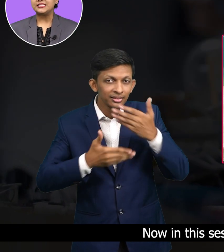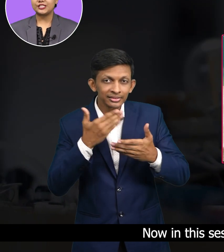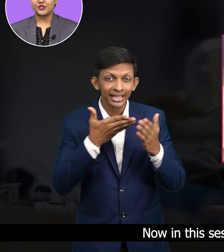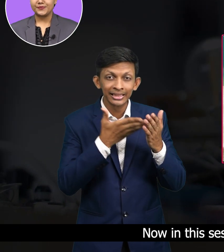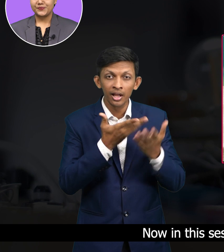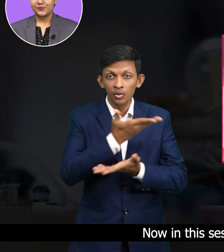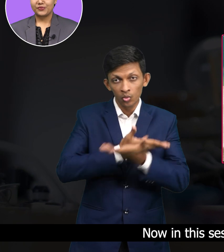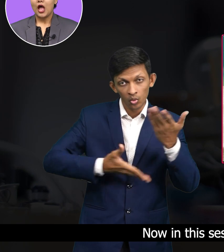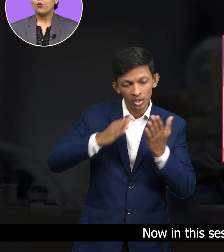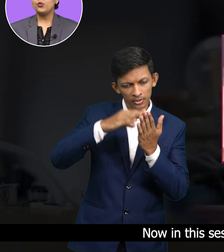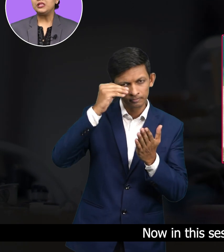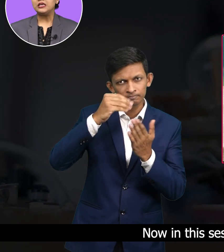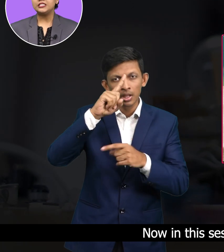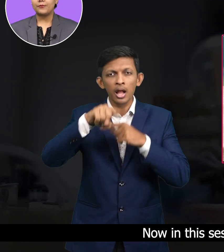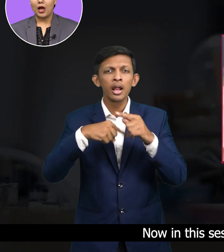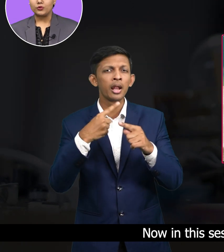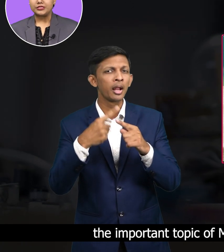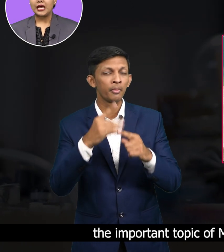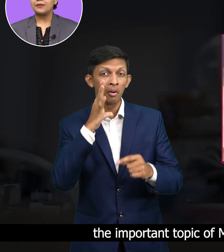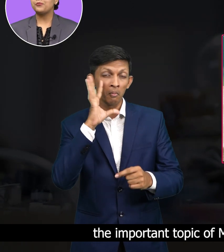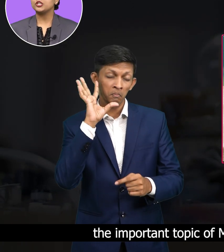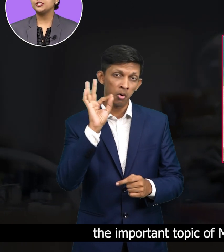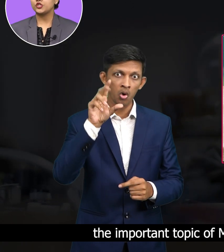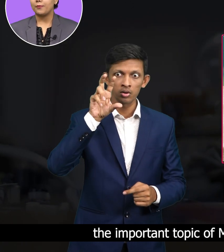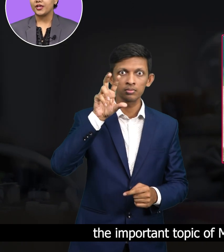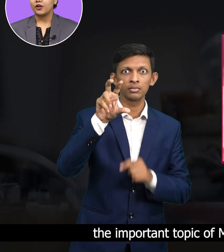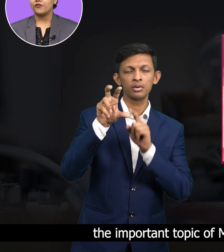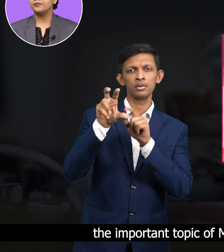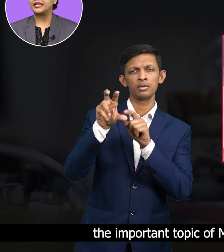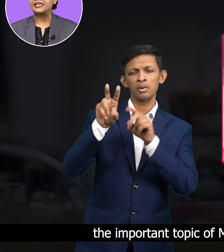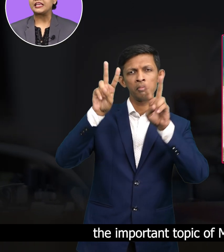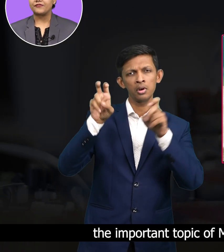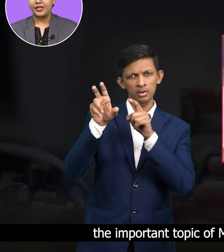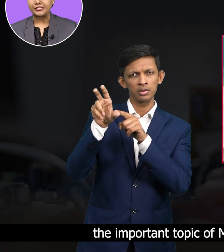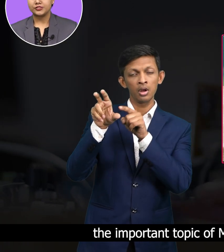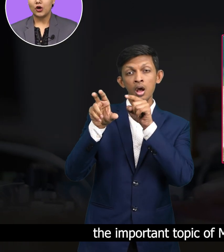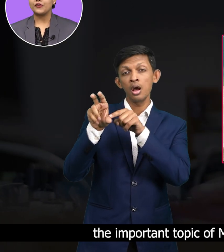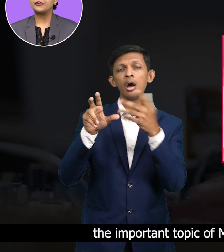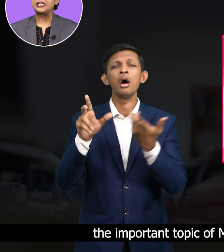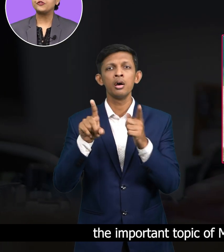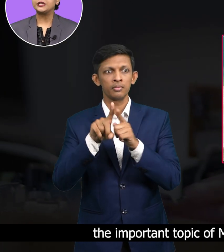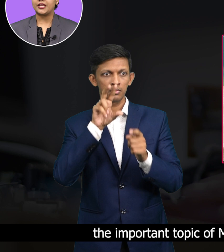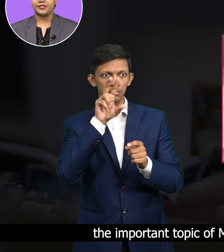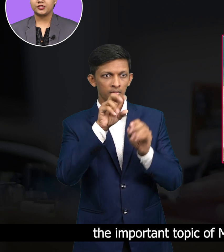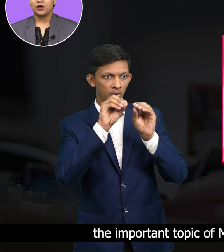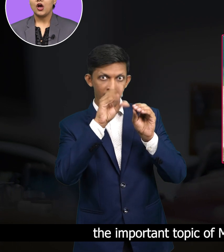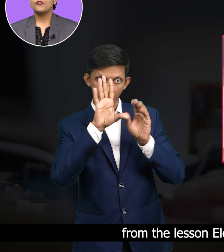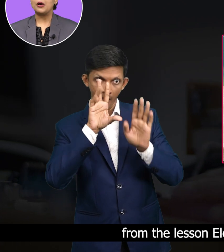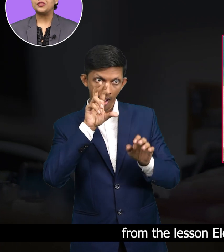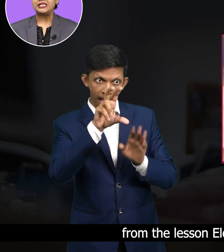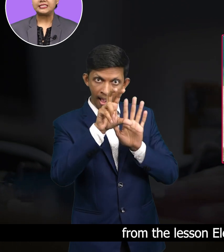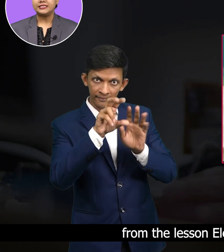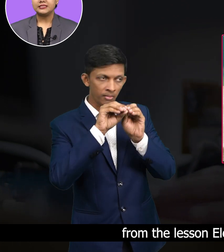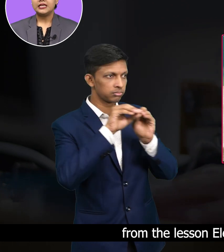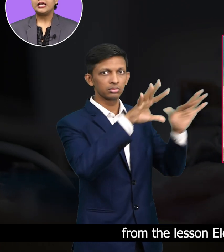Now in this session, we will learn about the important topic of magnetic effects of electric current